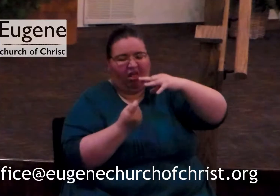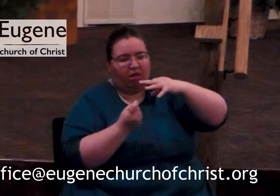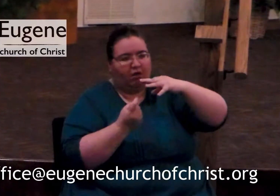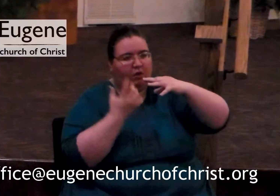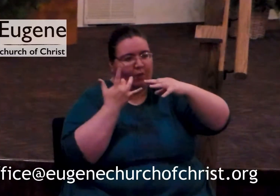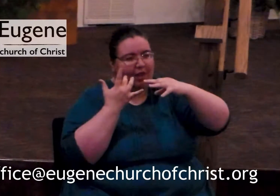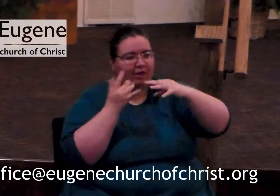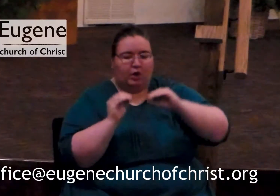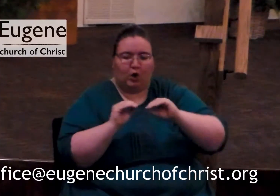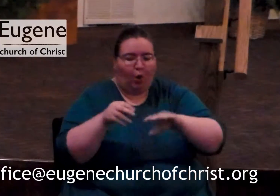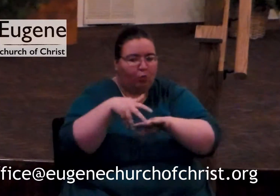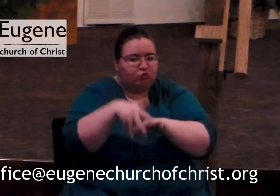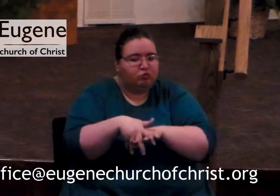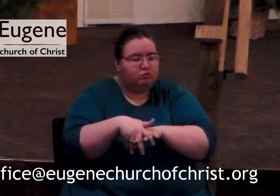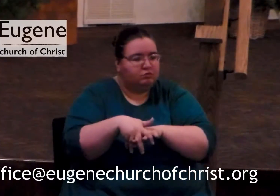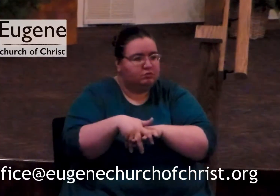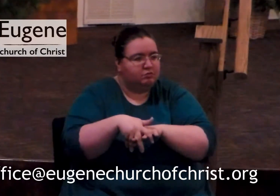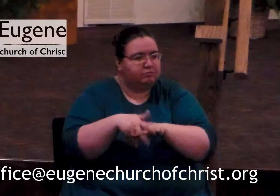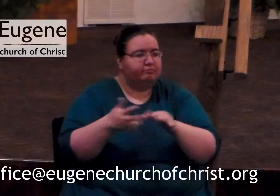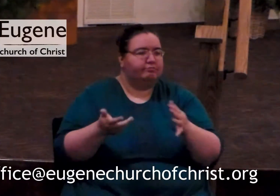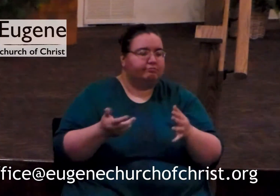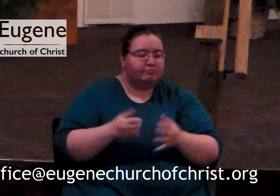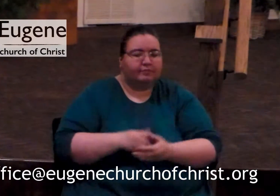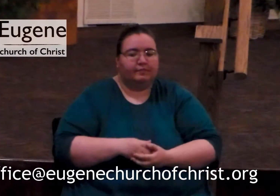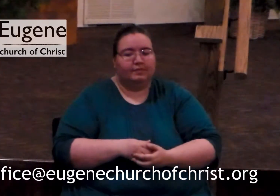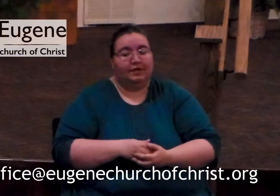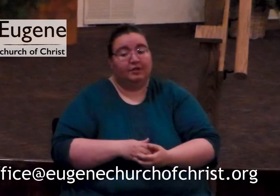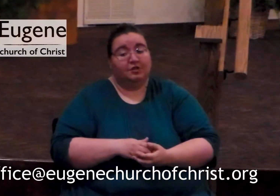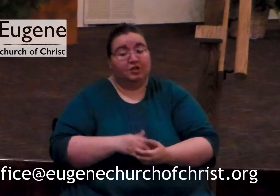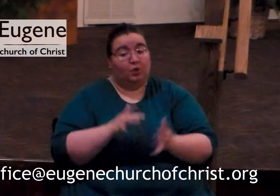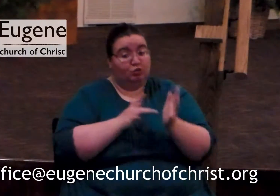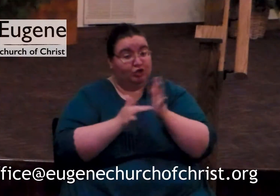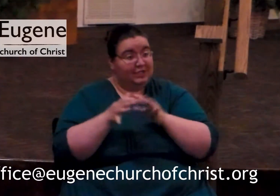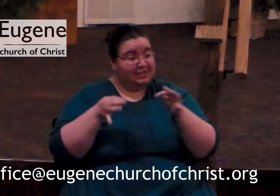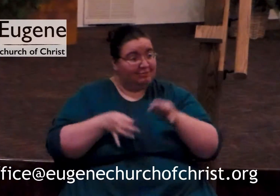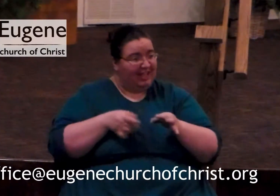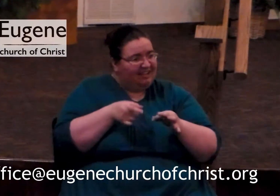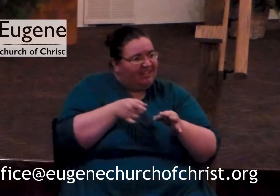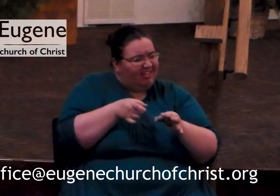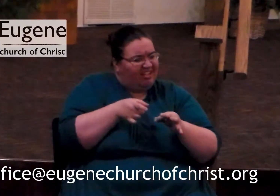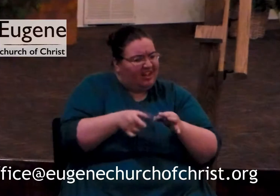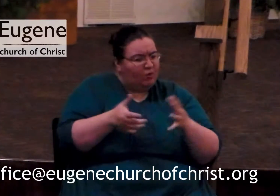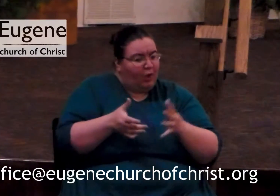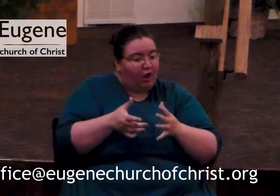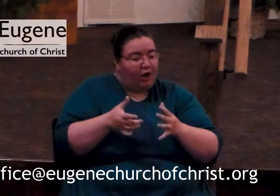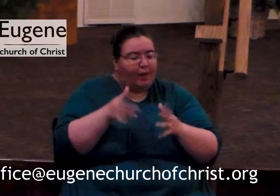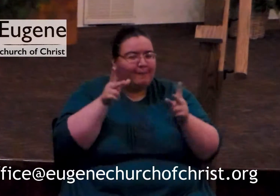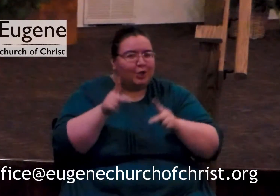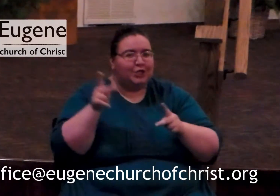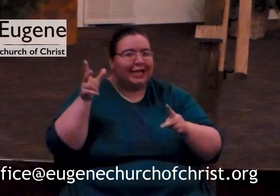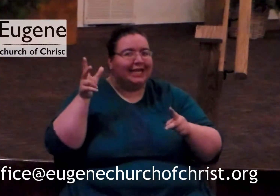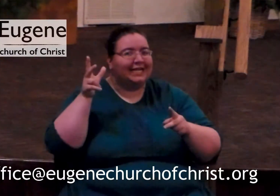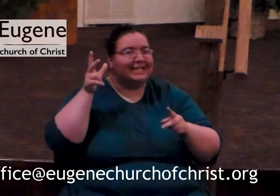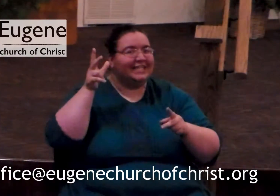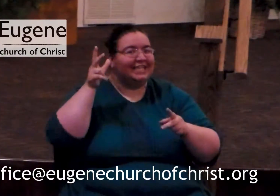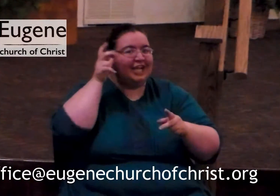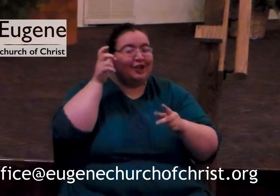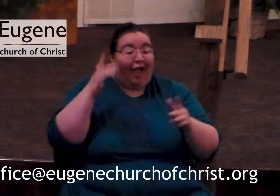is the seed falling on rocky ground refers to someone who hears the word and at once receives it with joy. We can immediately think of